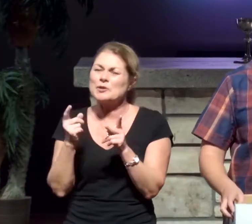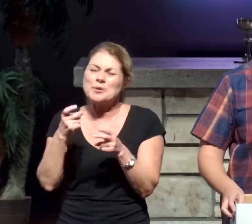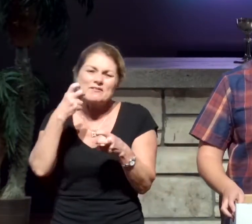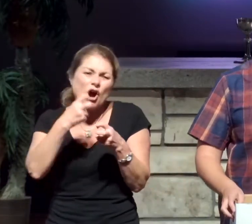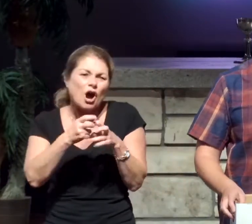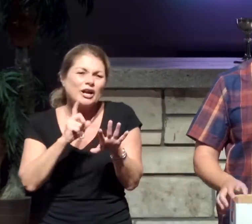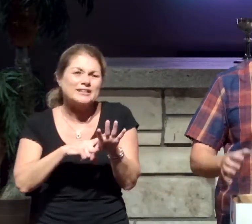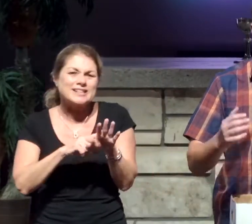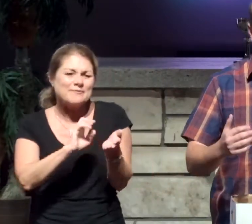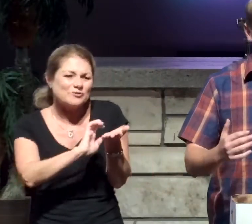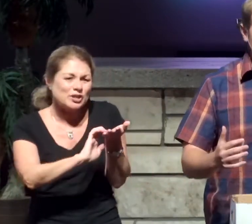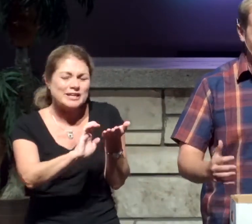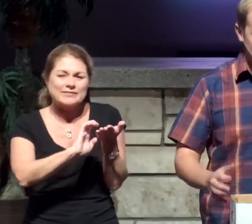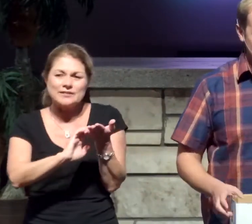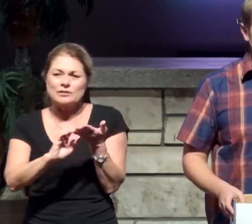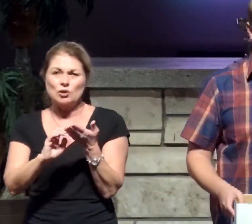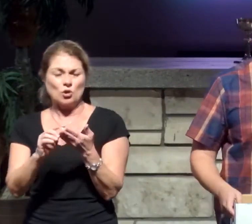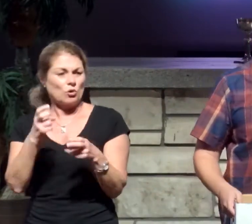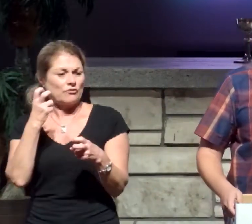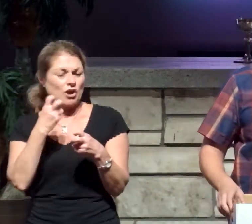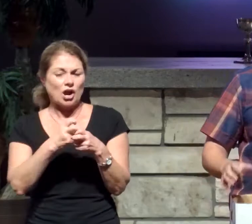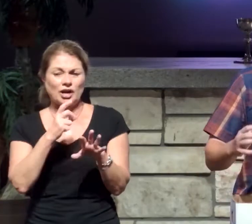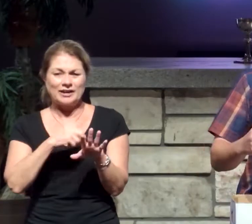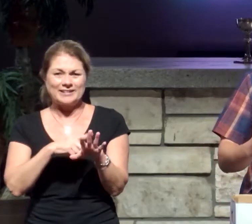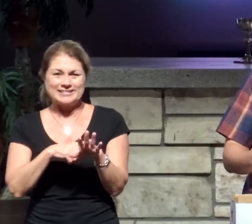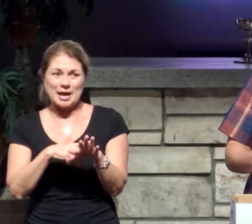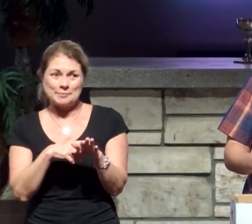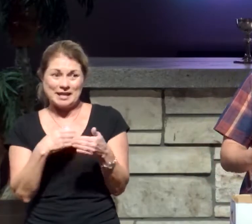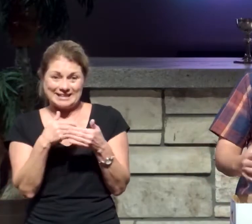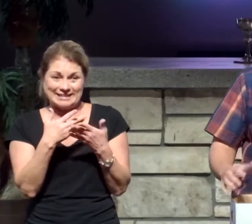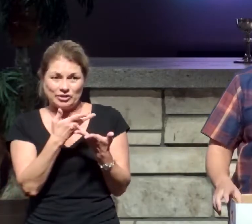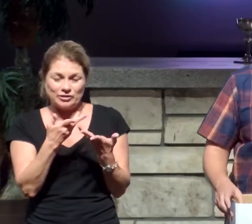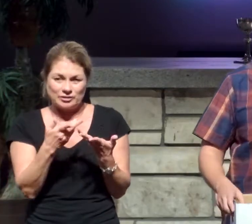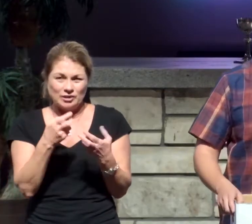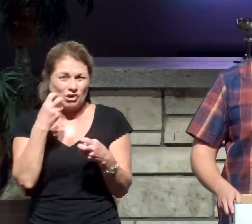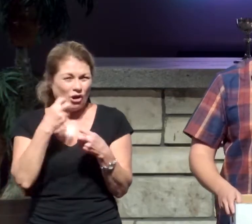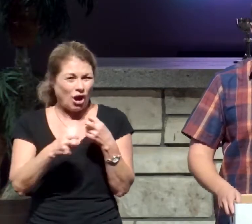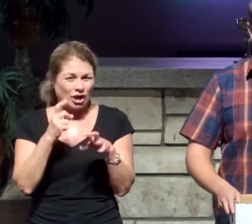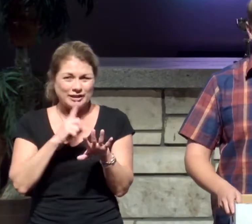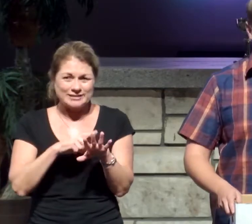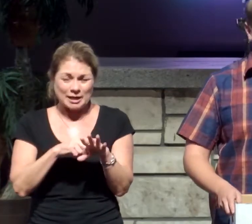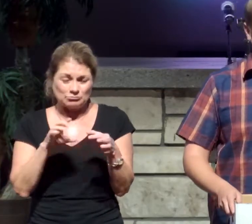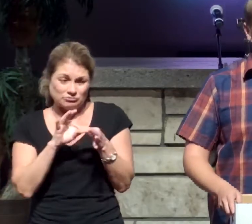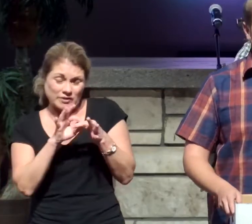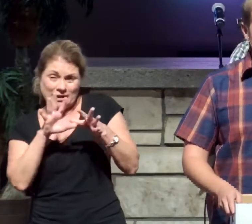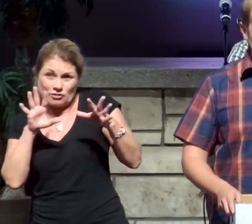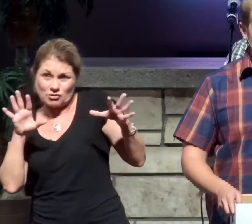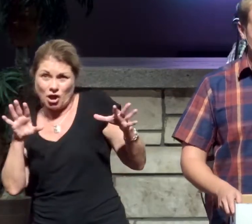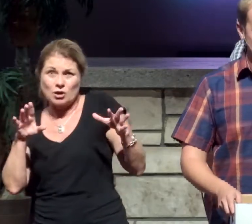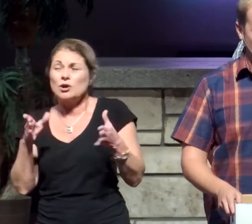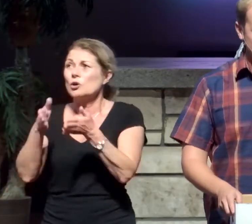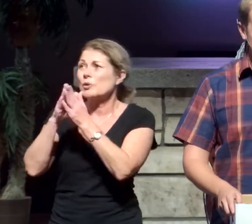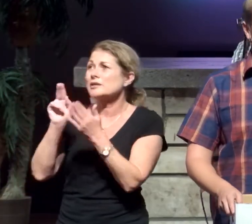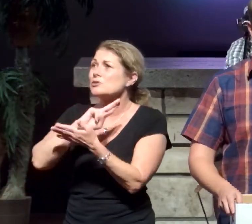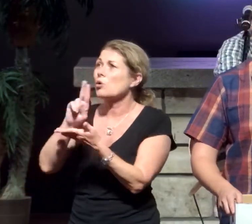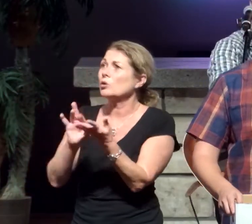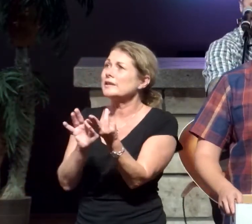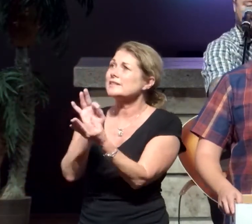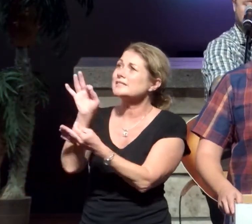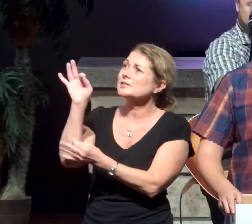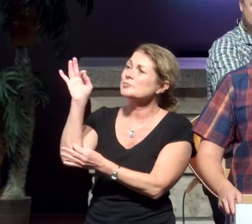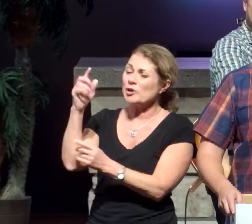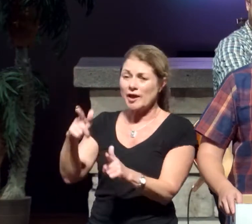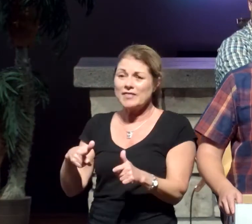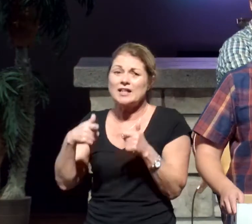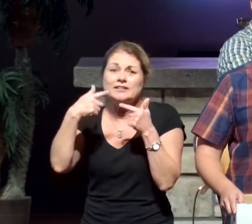forgiving, or that we are having a hard time being around, or that we are having a hard time letting go. And we ask that the Holy Spirit that dwells within each